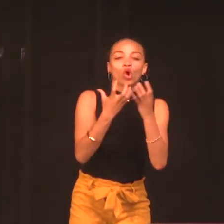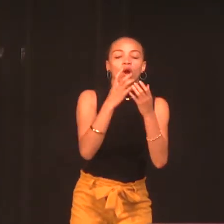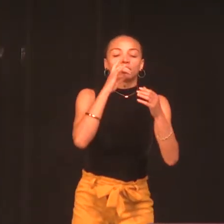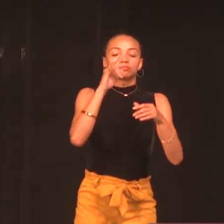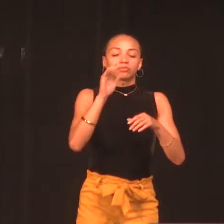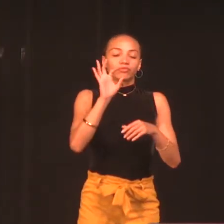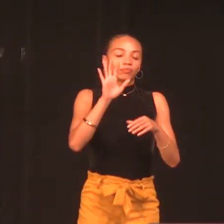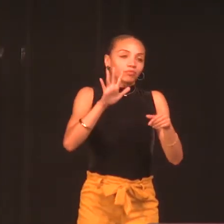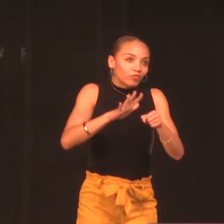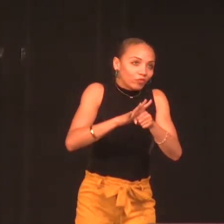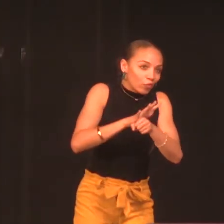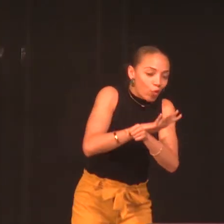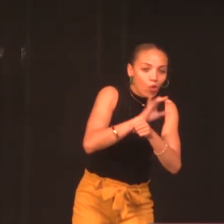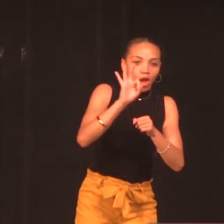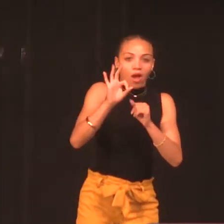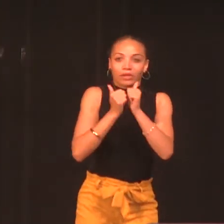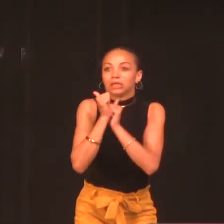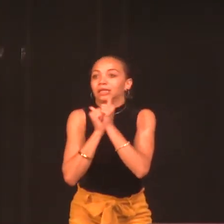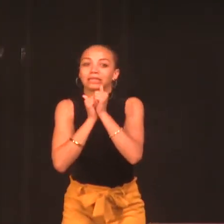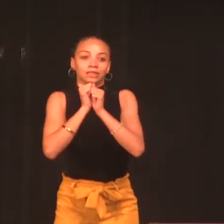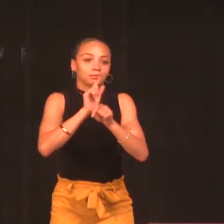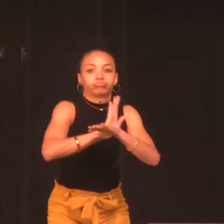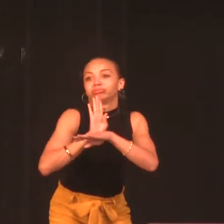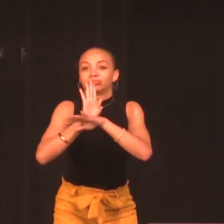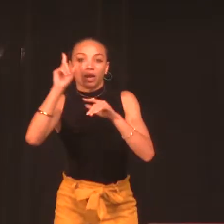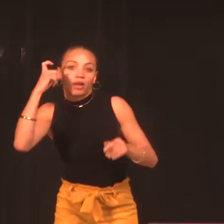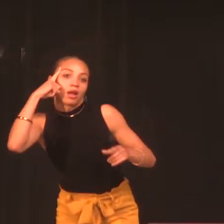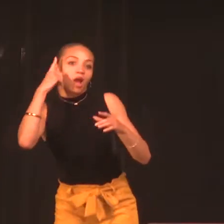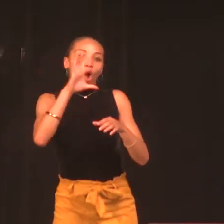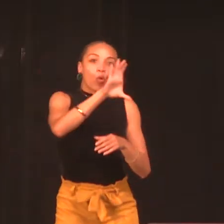vision, that's okay. The world is full of